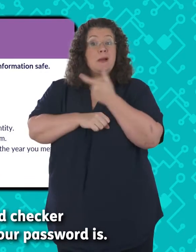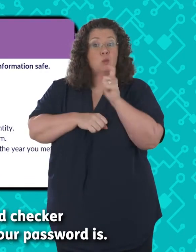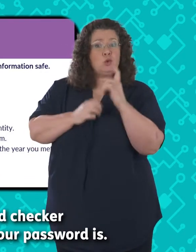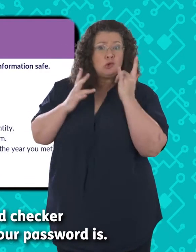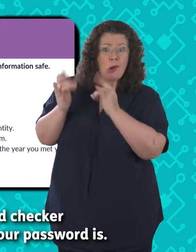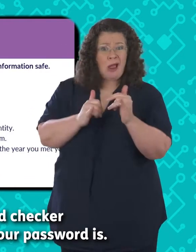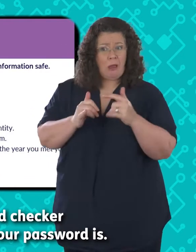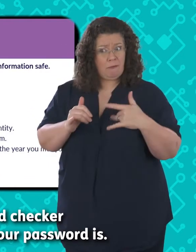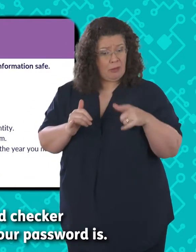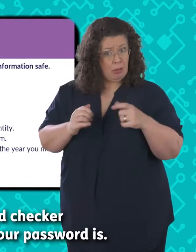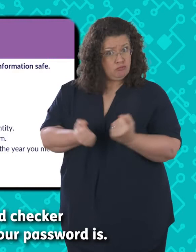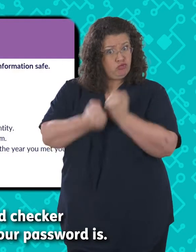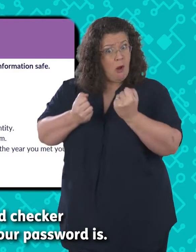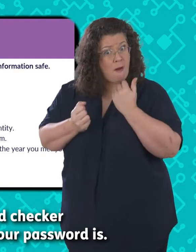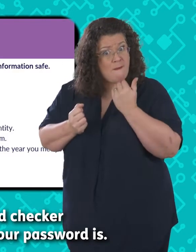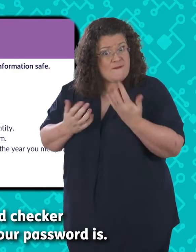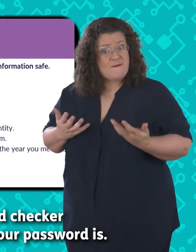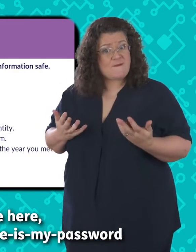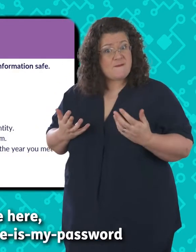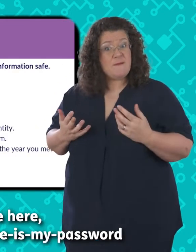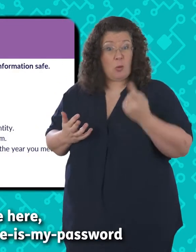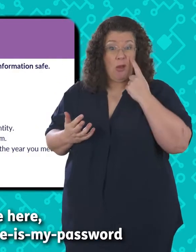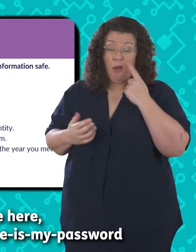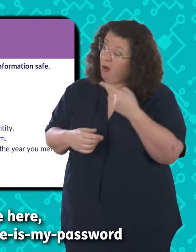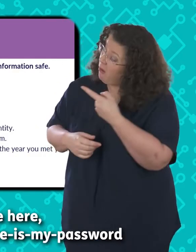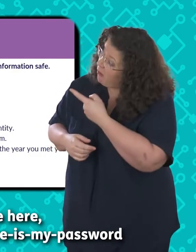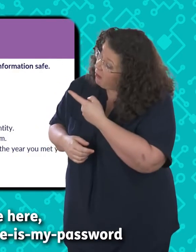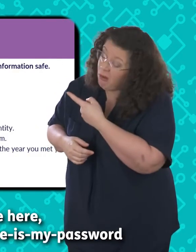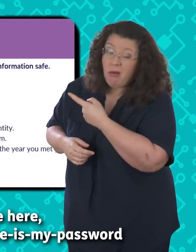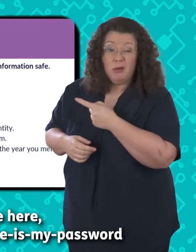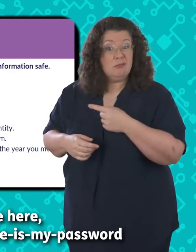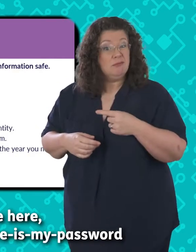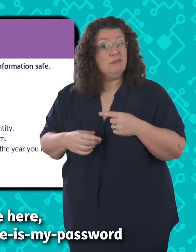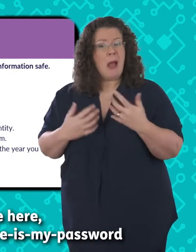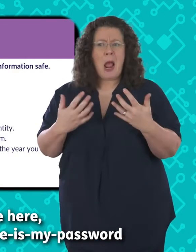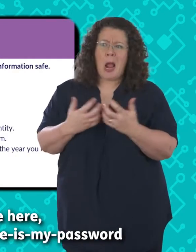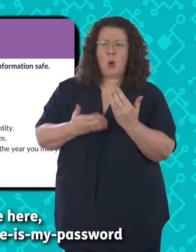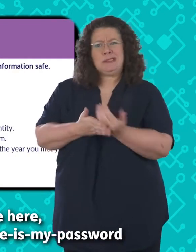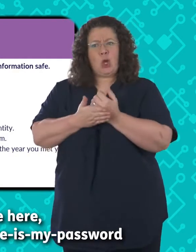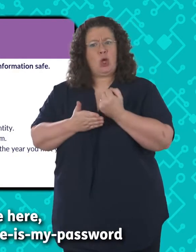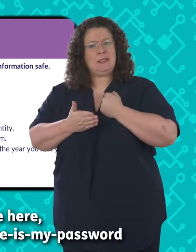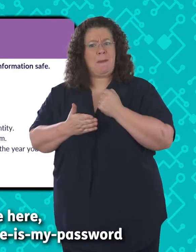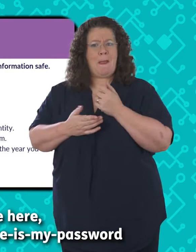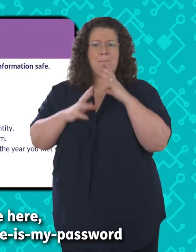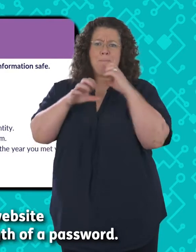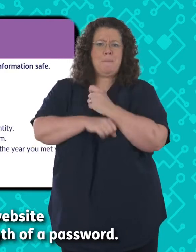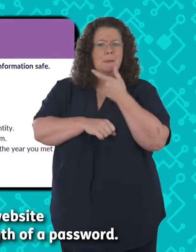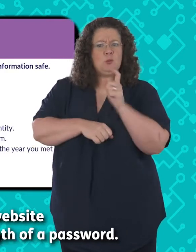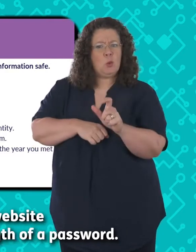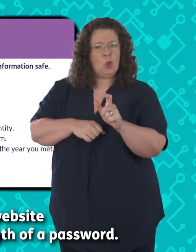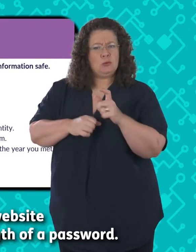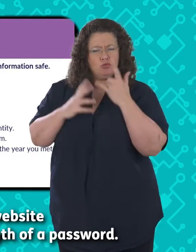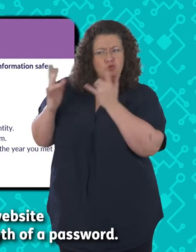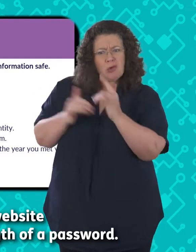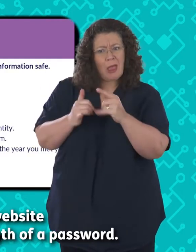checker to test how strong your password is. The website here, security.org, How Secure Is My Password, is a great website